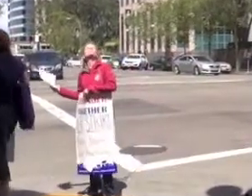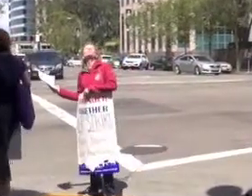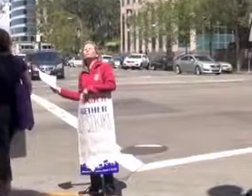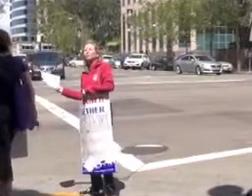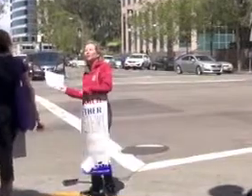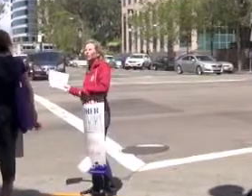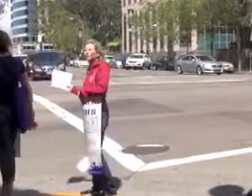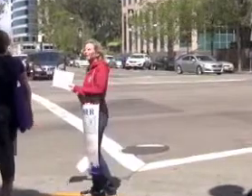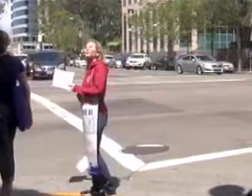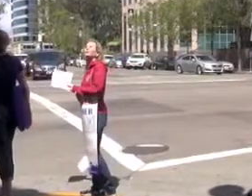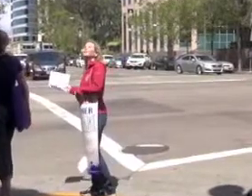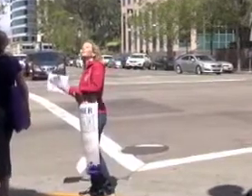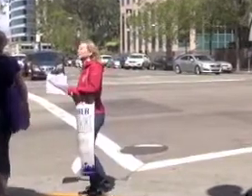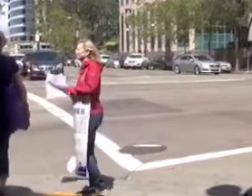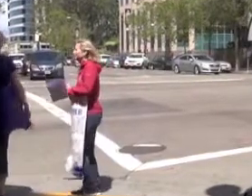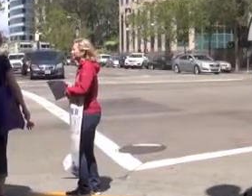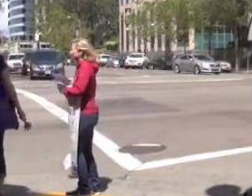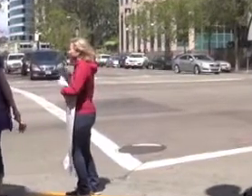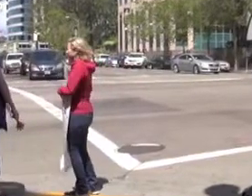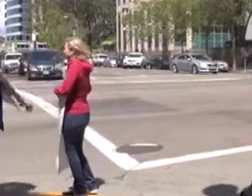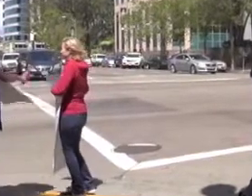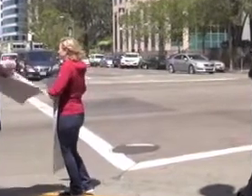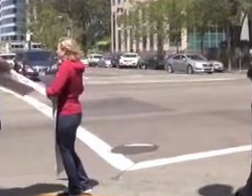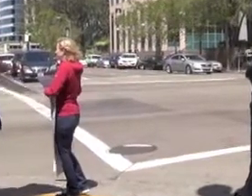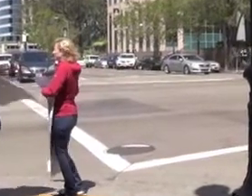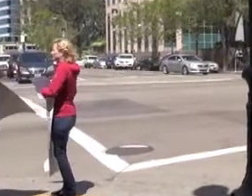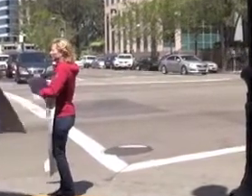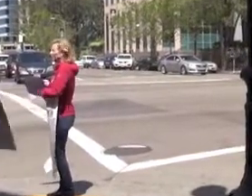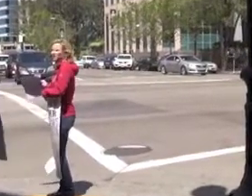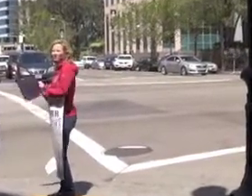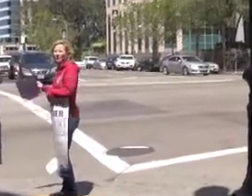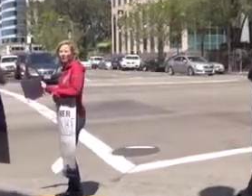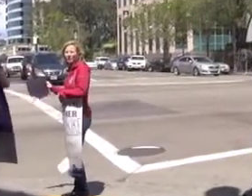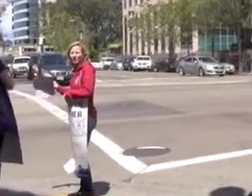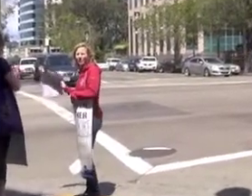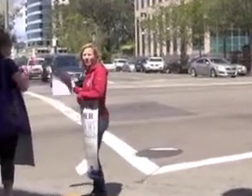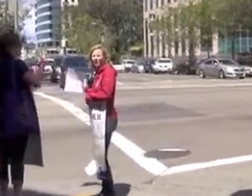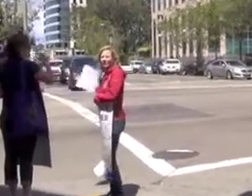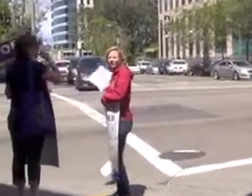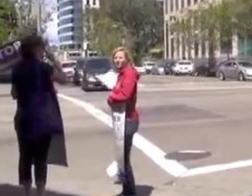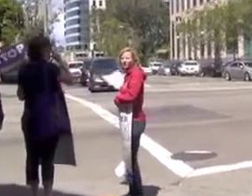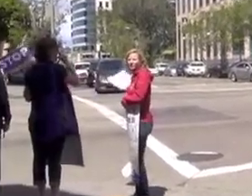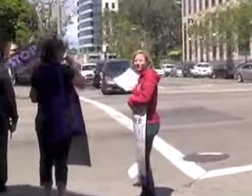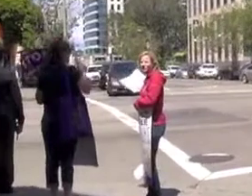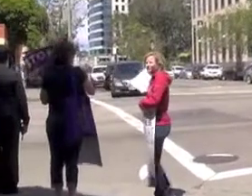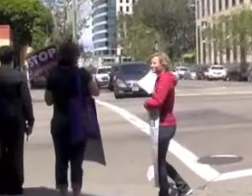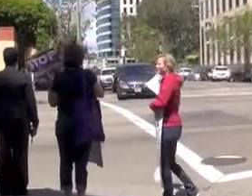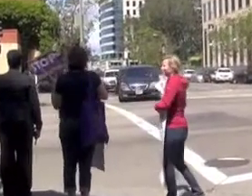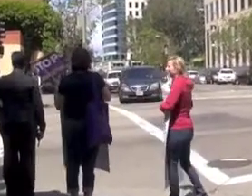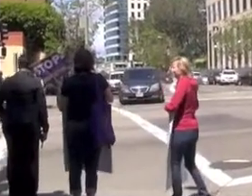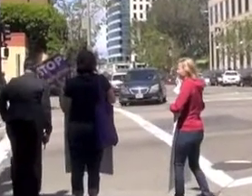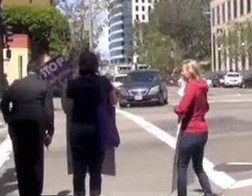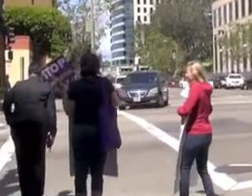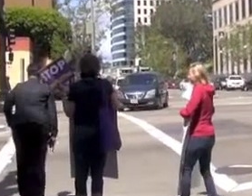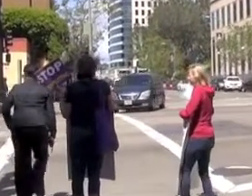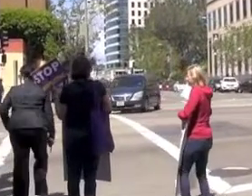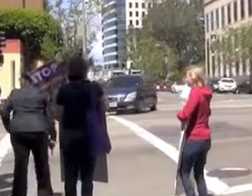essentially a pay cut. But this is not about money. We're not asking for a pay raise. We're asking for the company to have healthy and